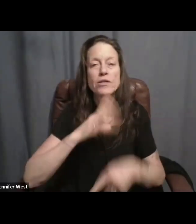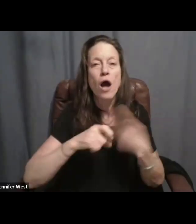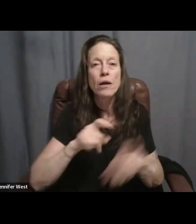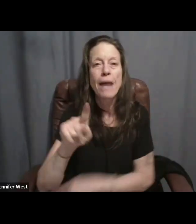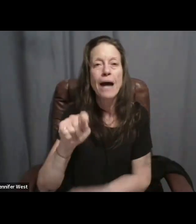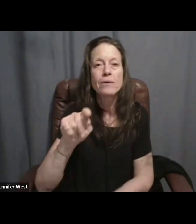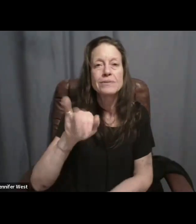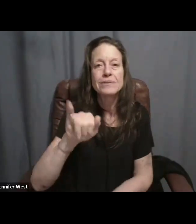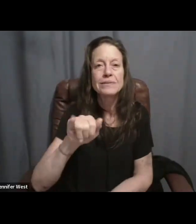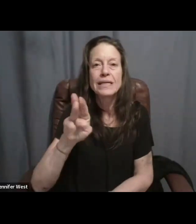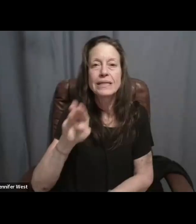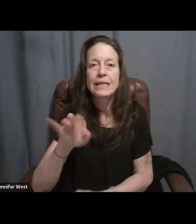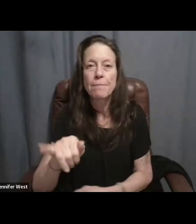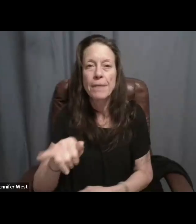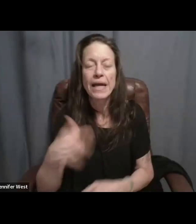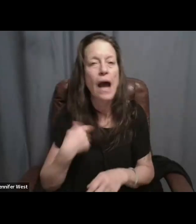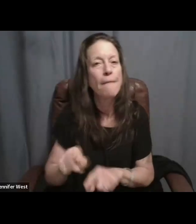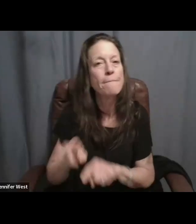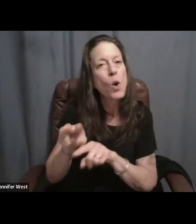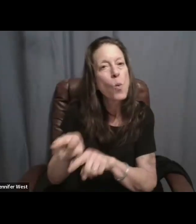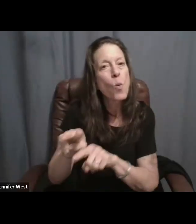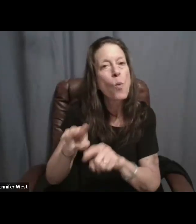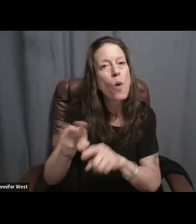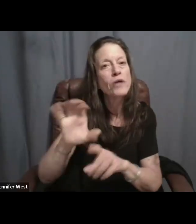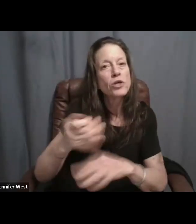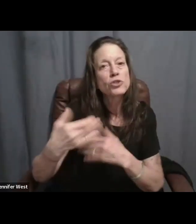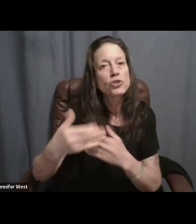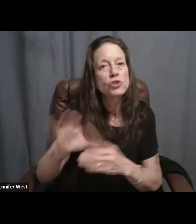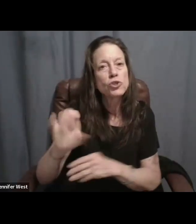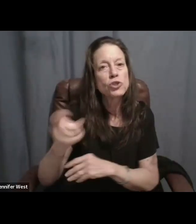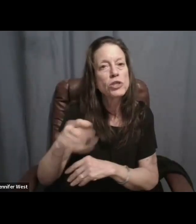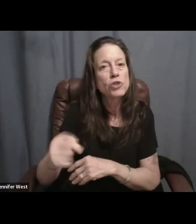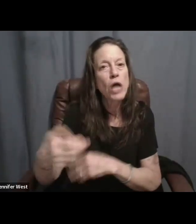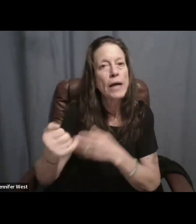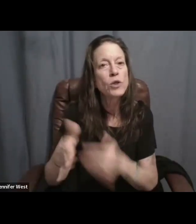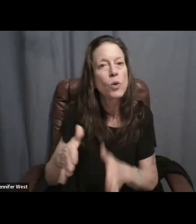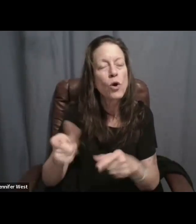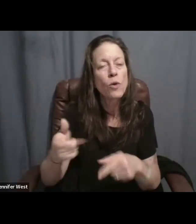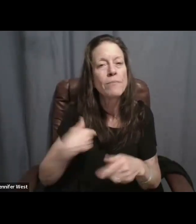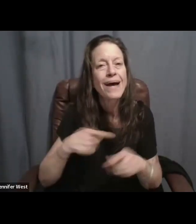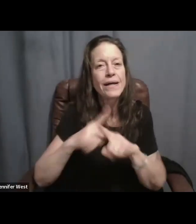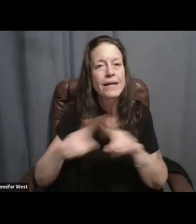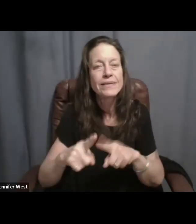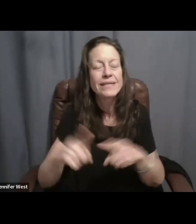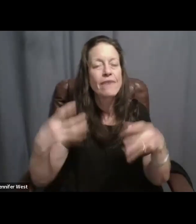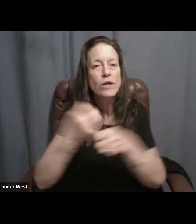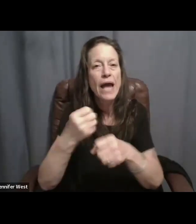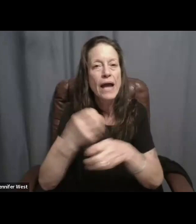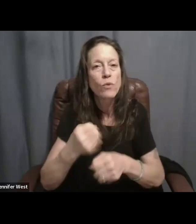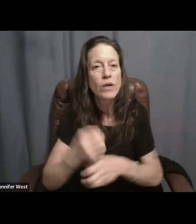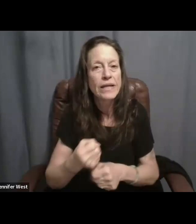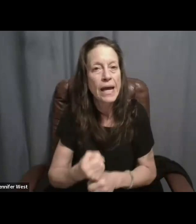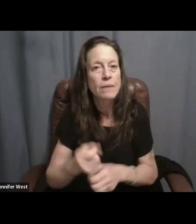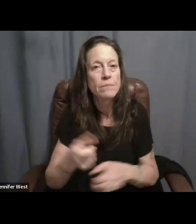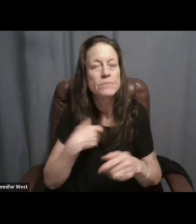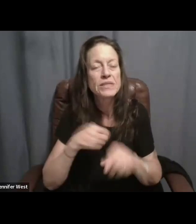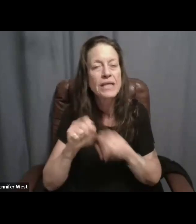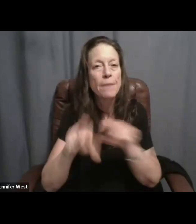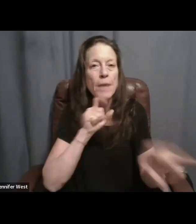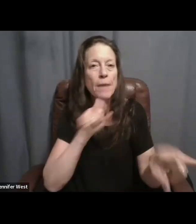the chat a little bit, and there's been some questions about different acronyms that have been thrown around and some of